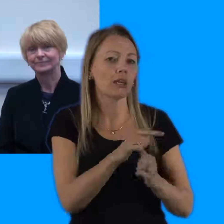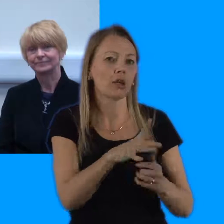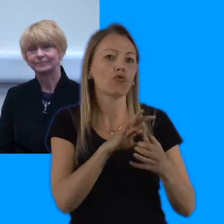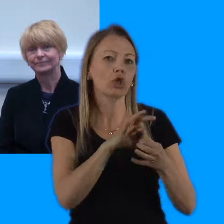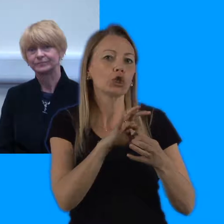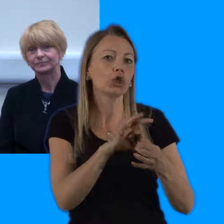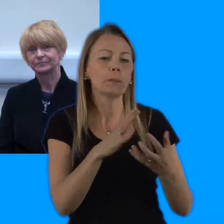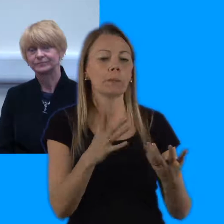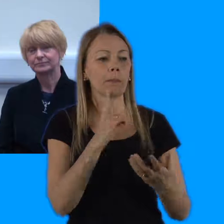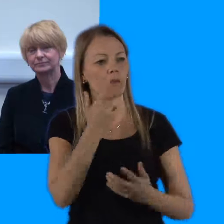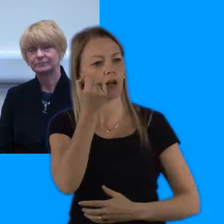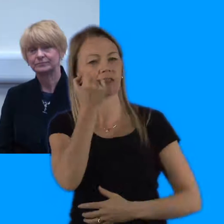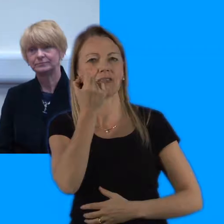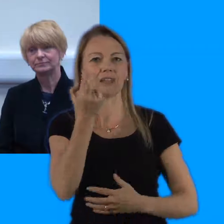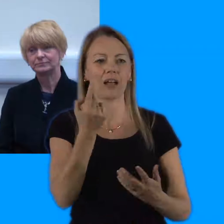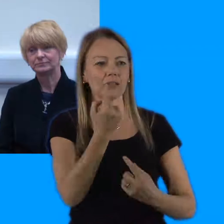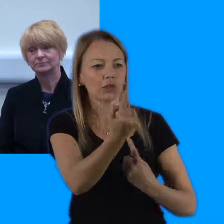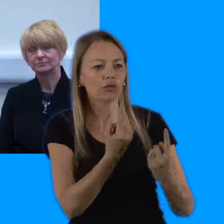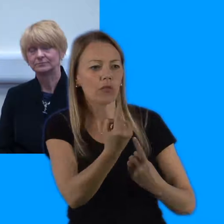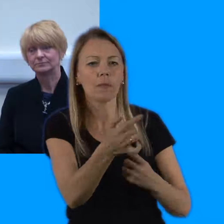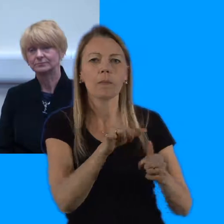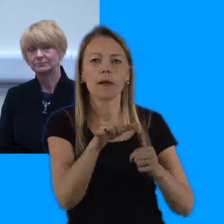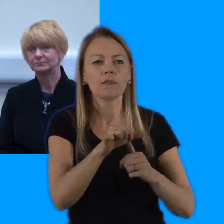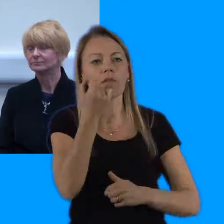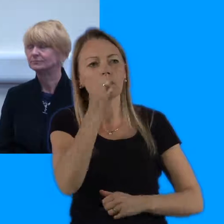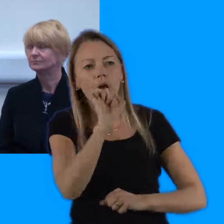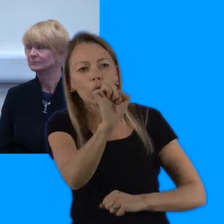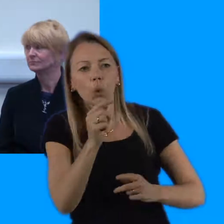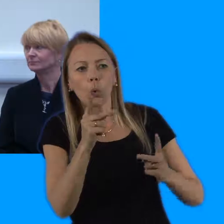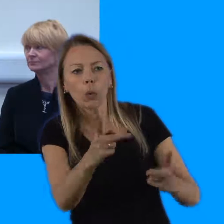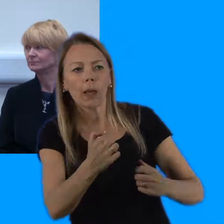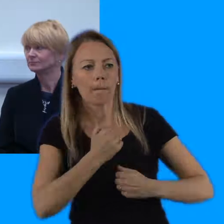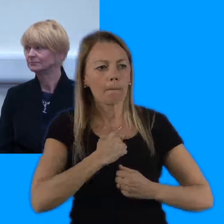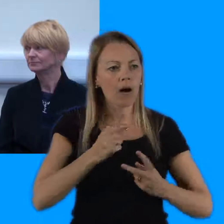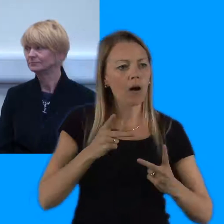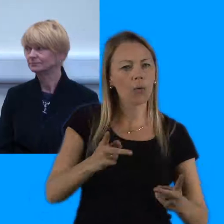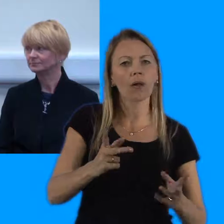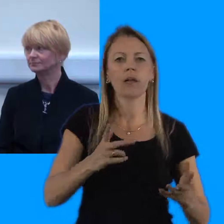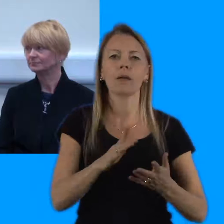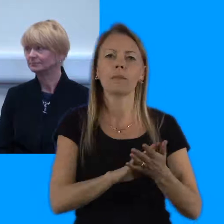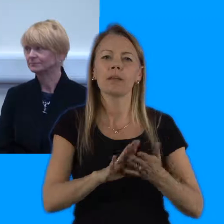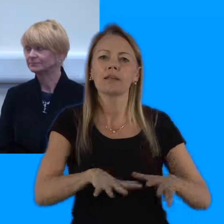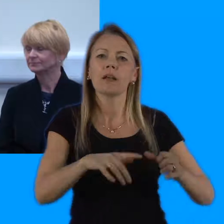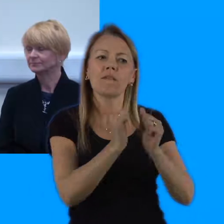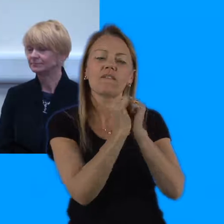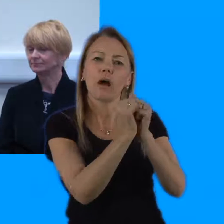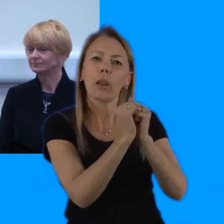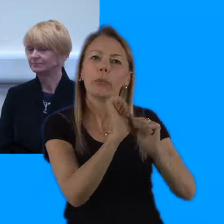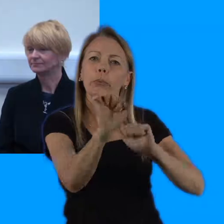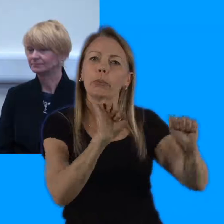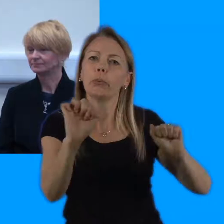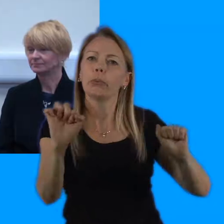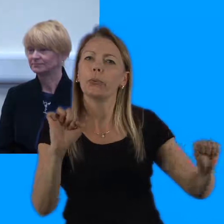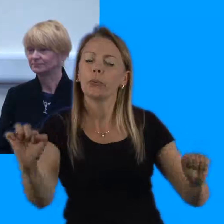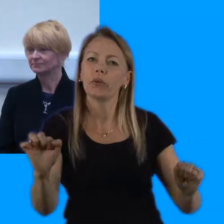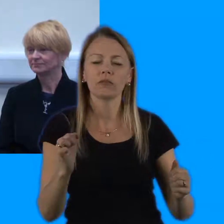said about relationships, if people understood each other better and understood what made them tick, they would start to value the